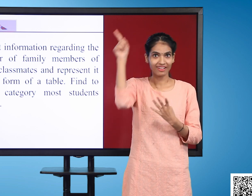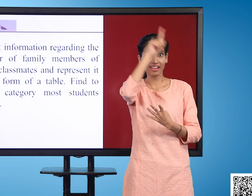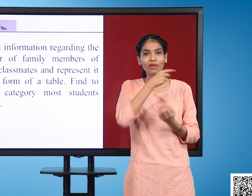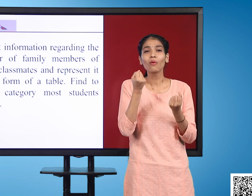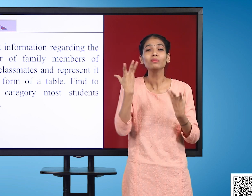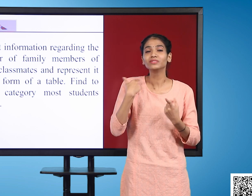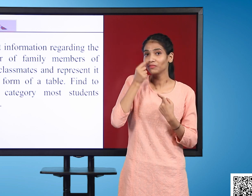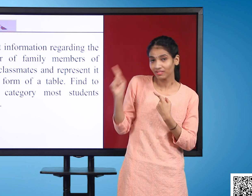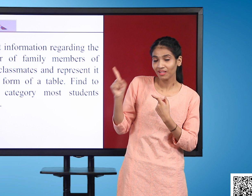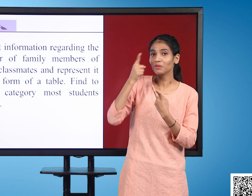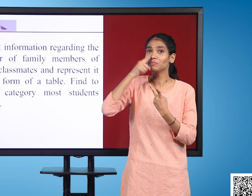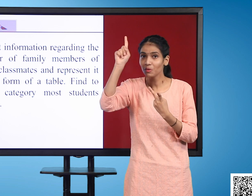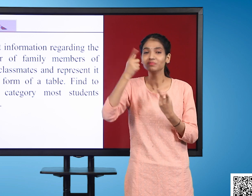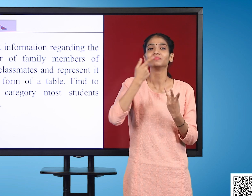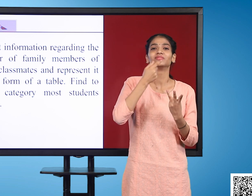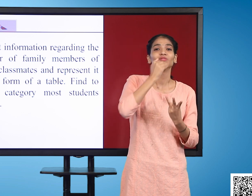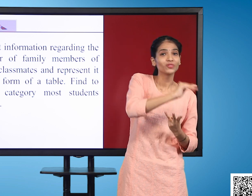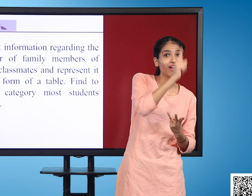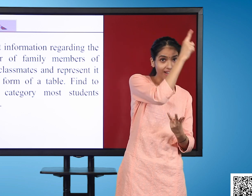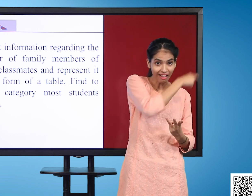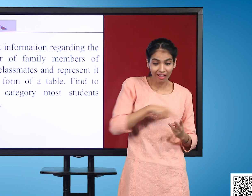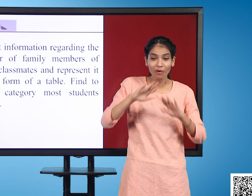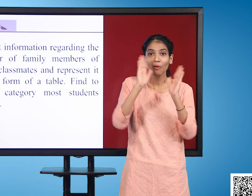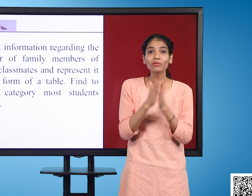Find to which category most students belong.